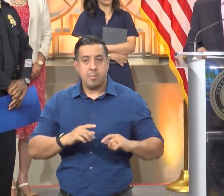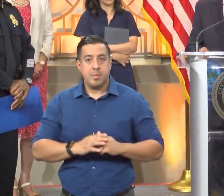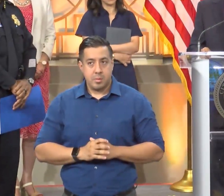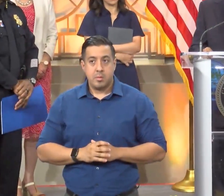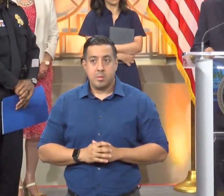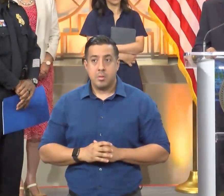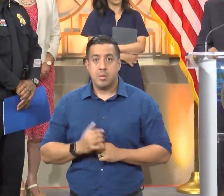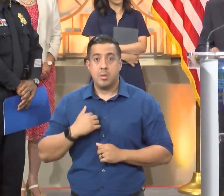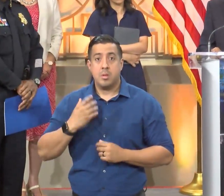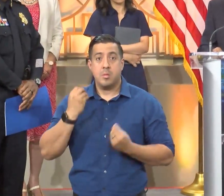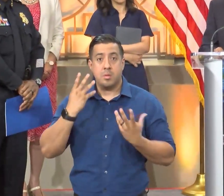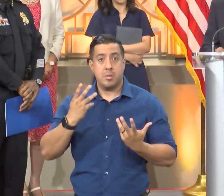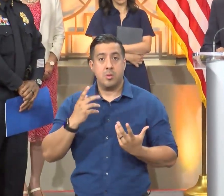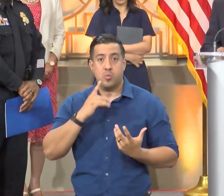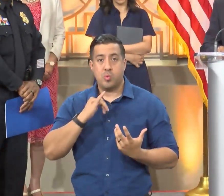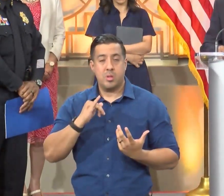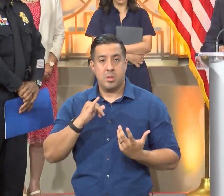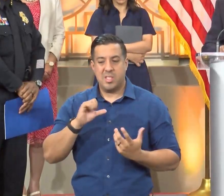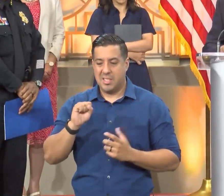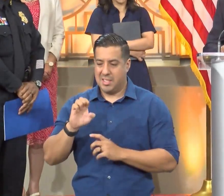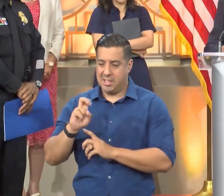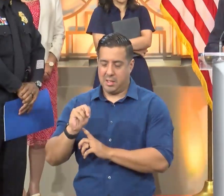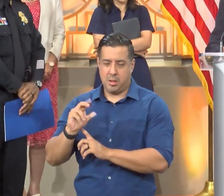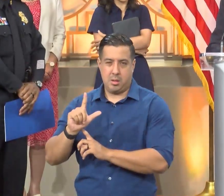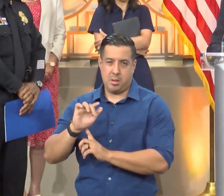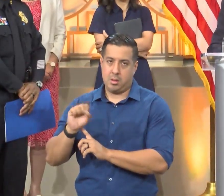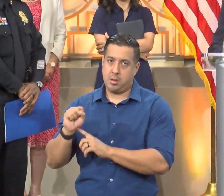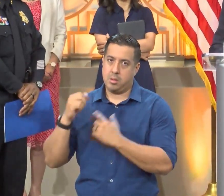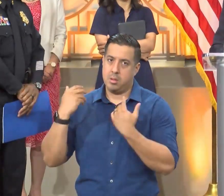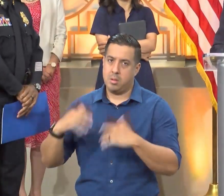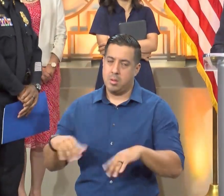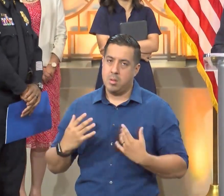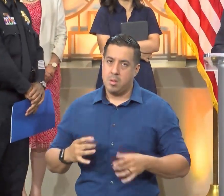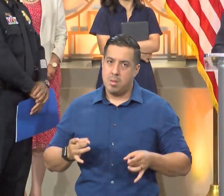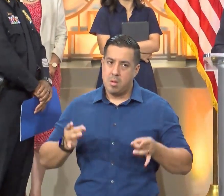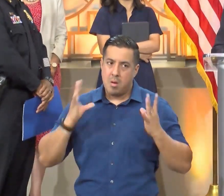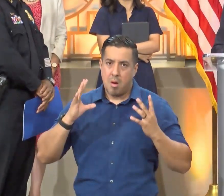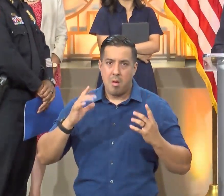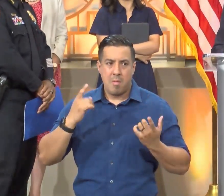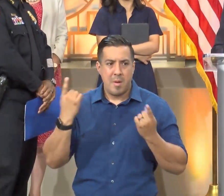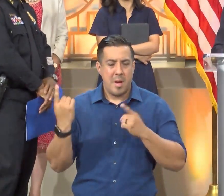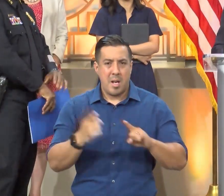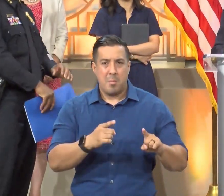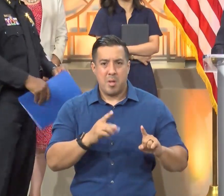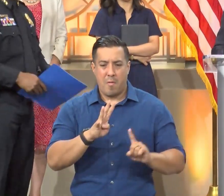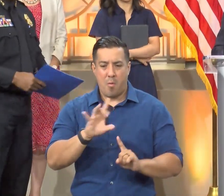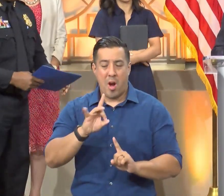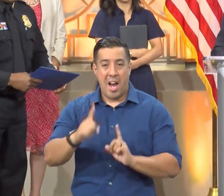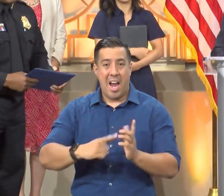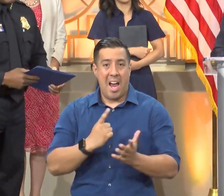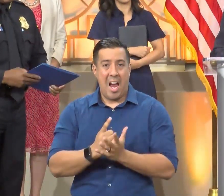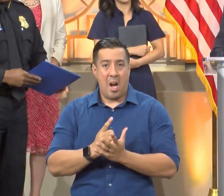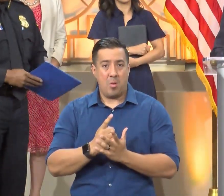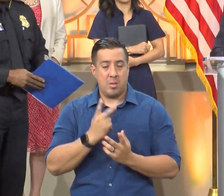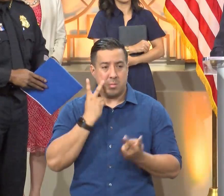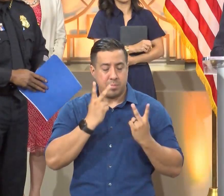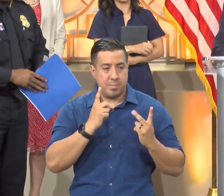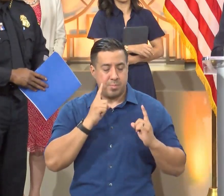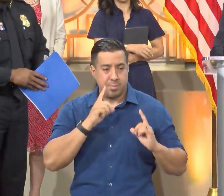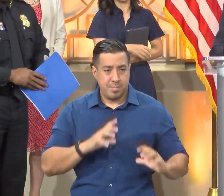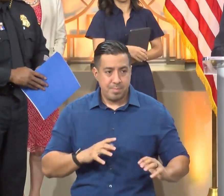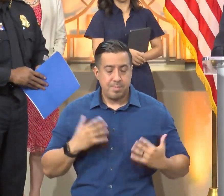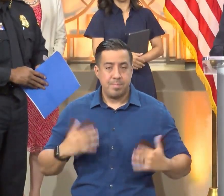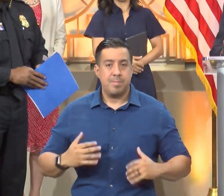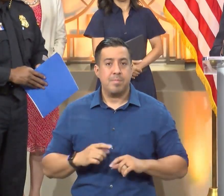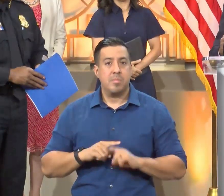want to underscore senseless, violence that has taken place in the last 48 hours. But let